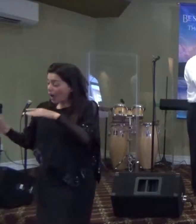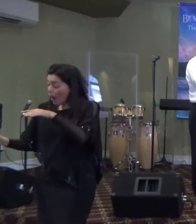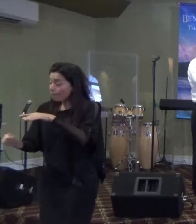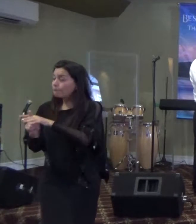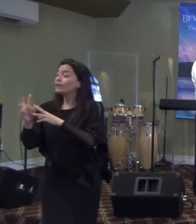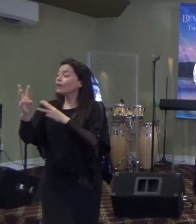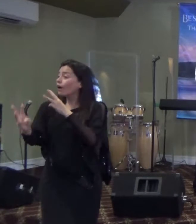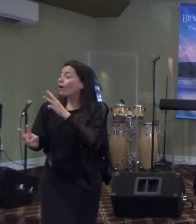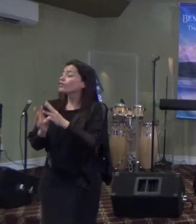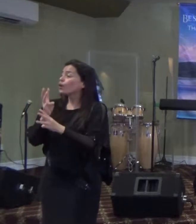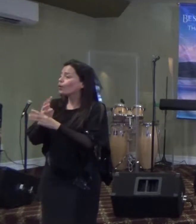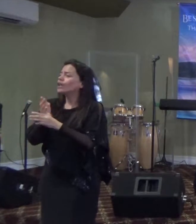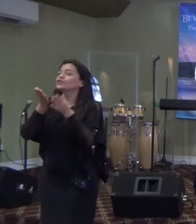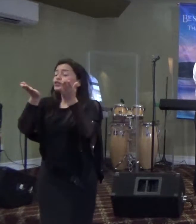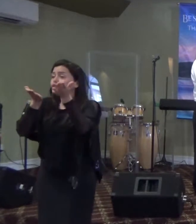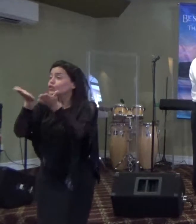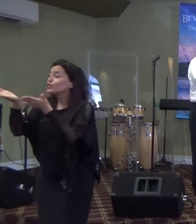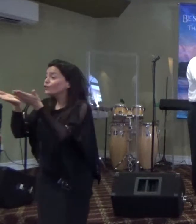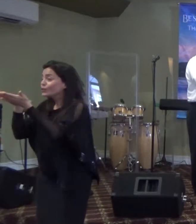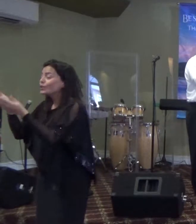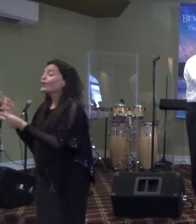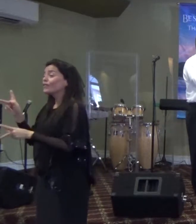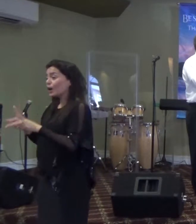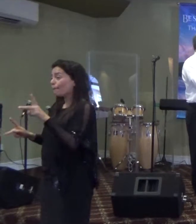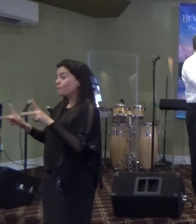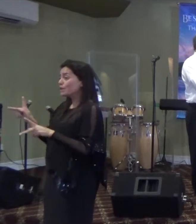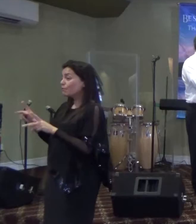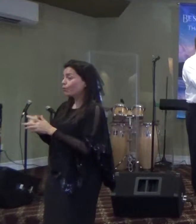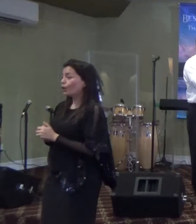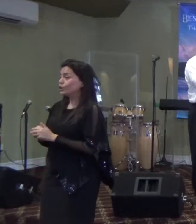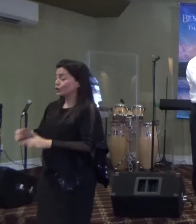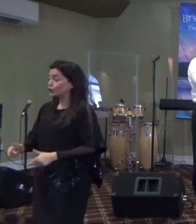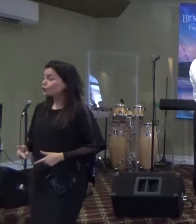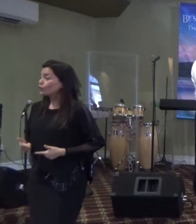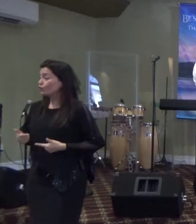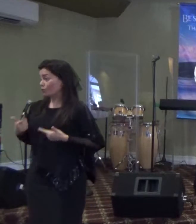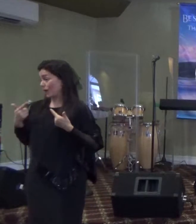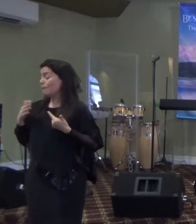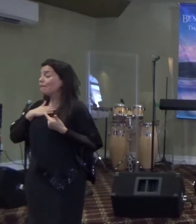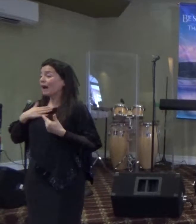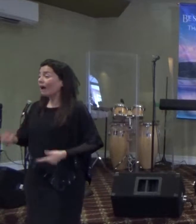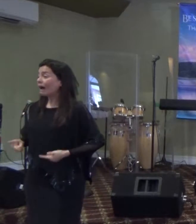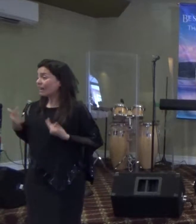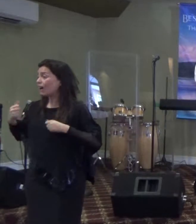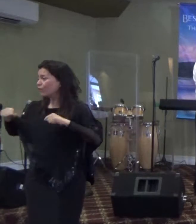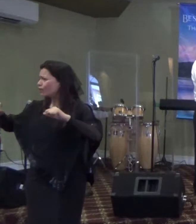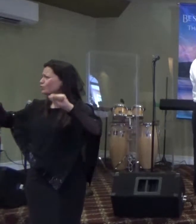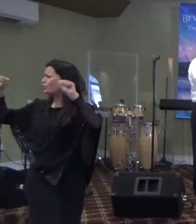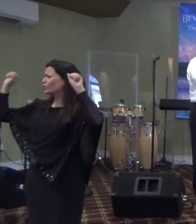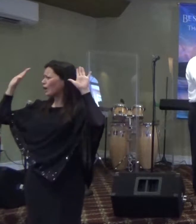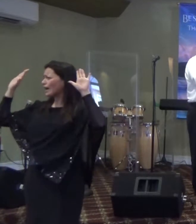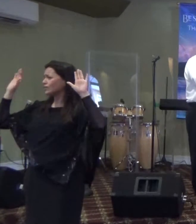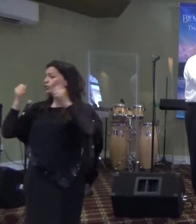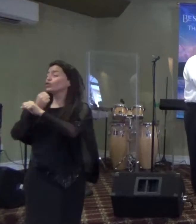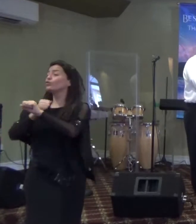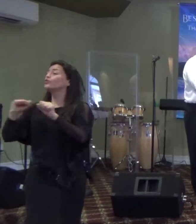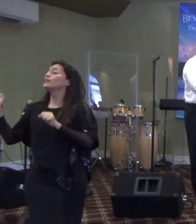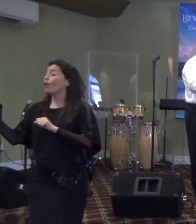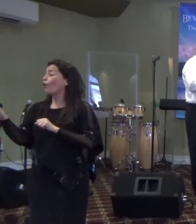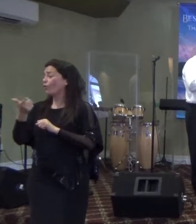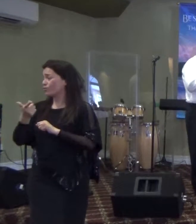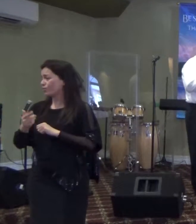to serve, sino para servir but to y serve, para dar mi vida and give my life en rescate por to muchos. save